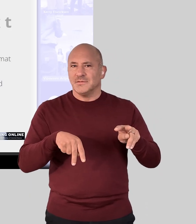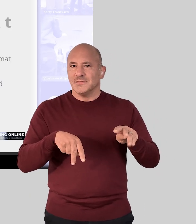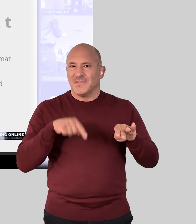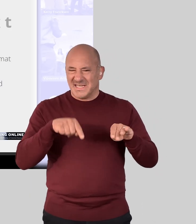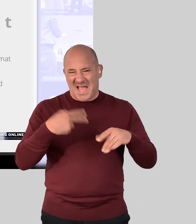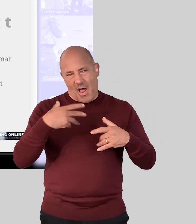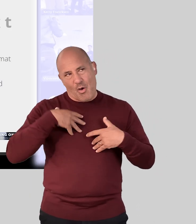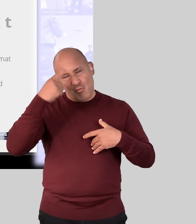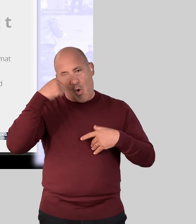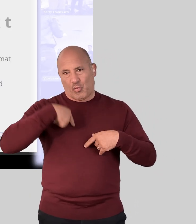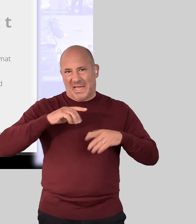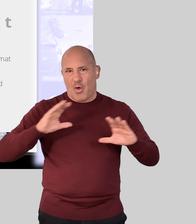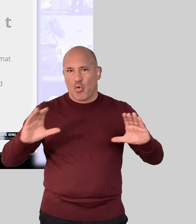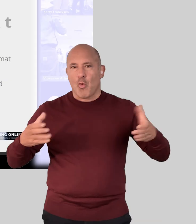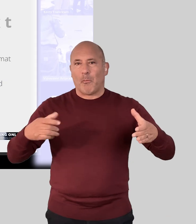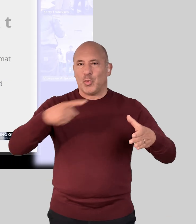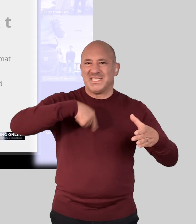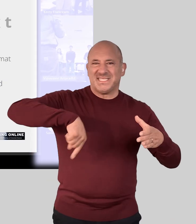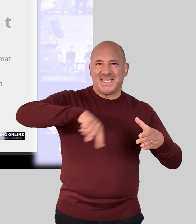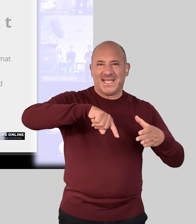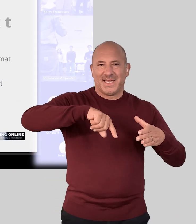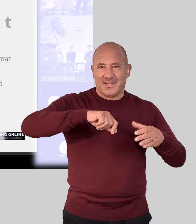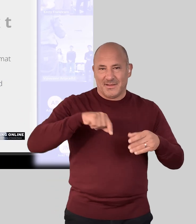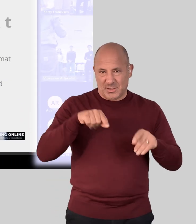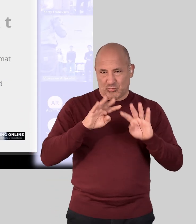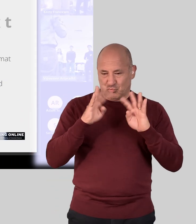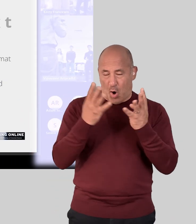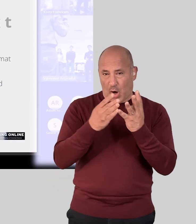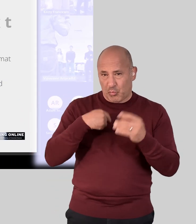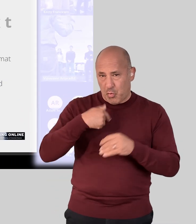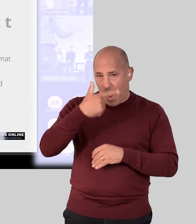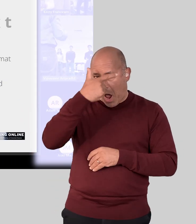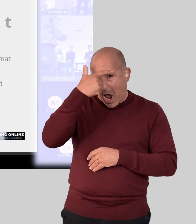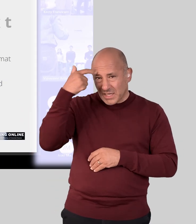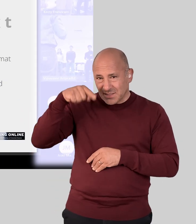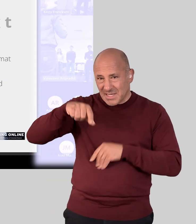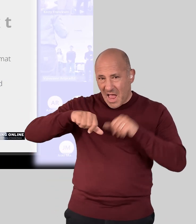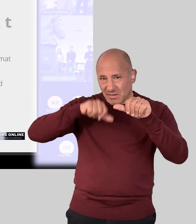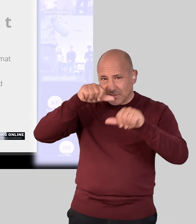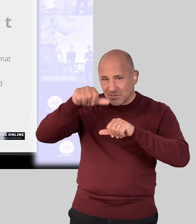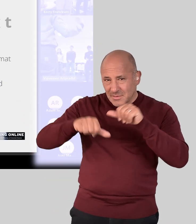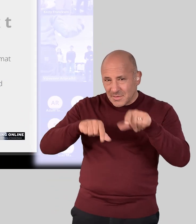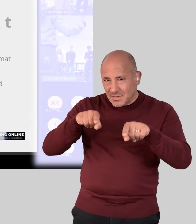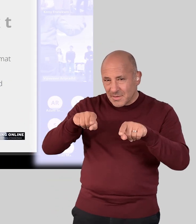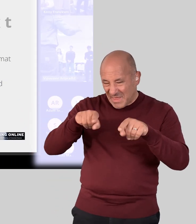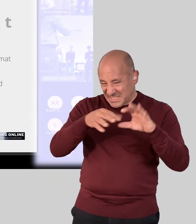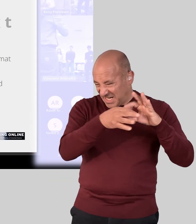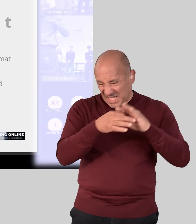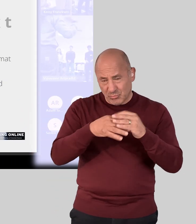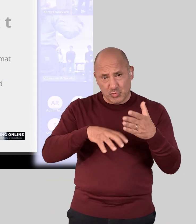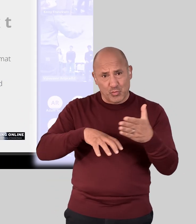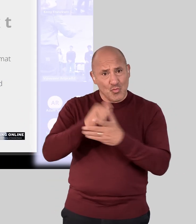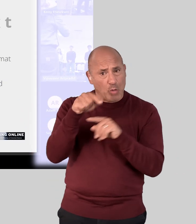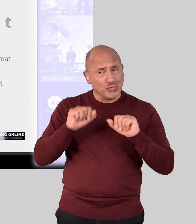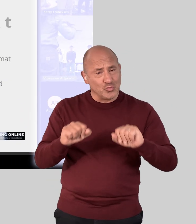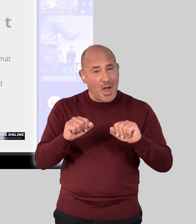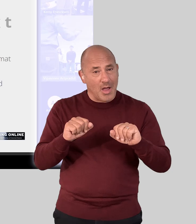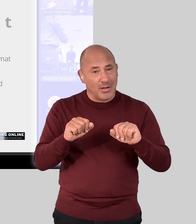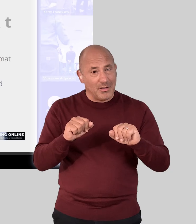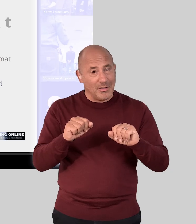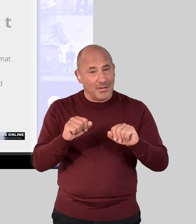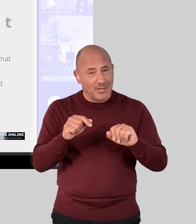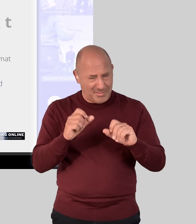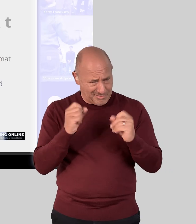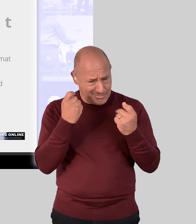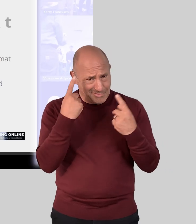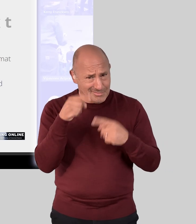things come into play about the cultural nuances, the things that are calling us as a community. We